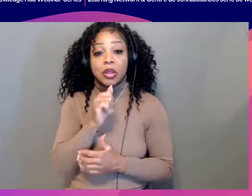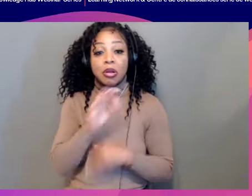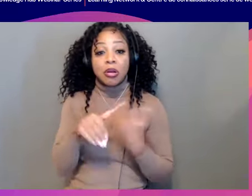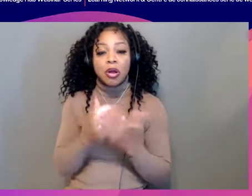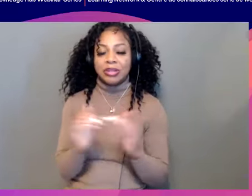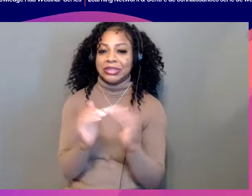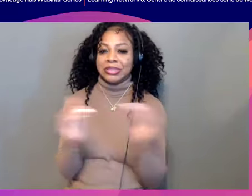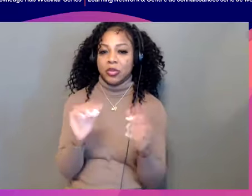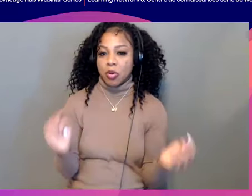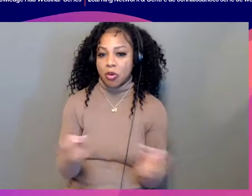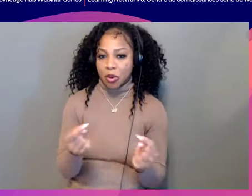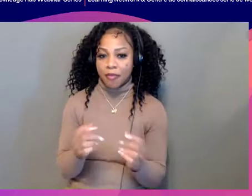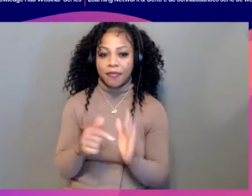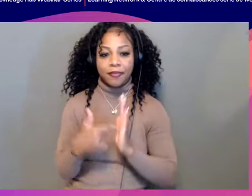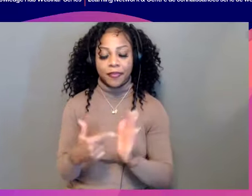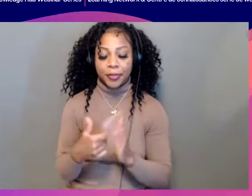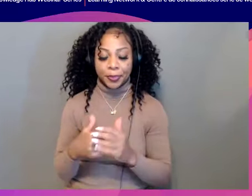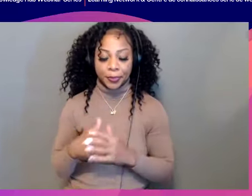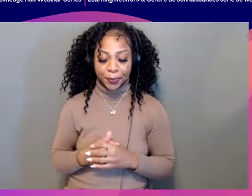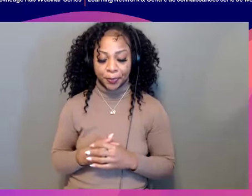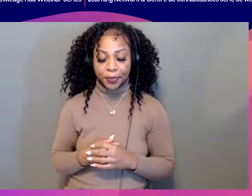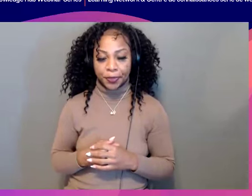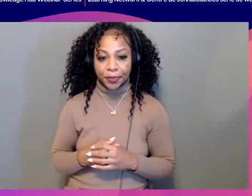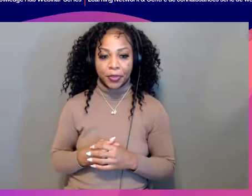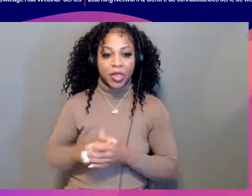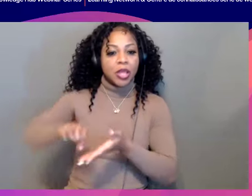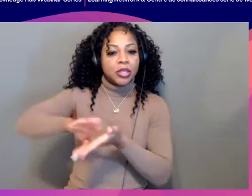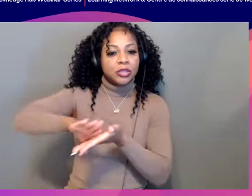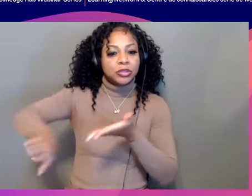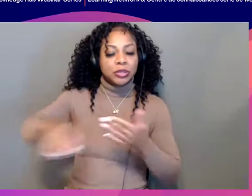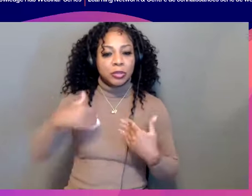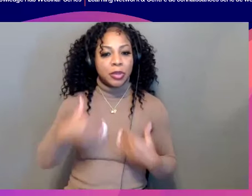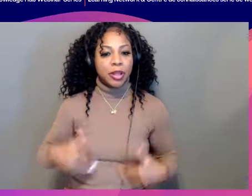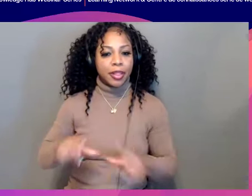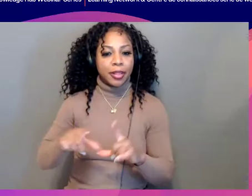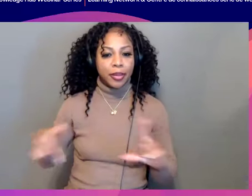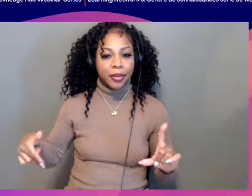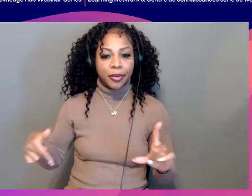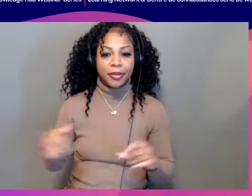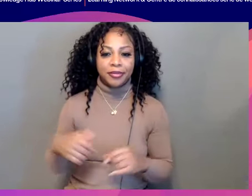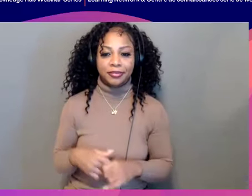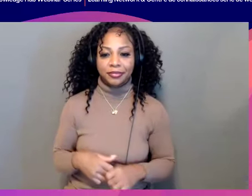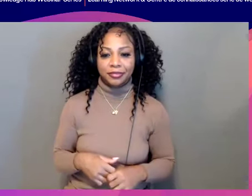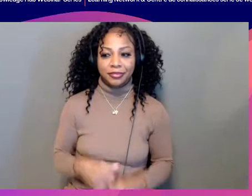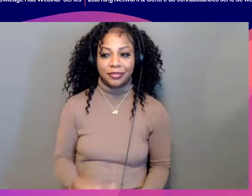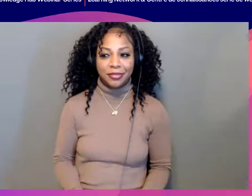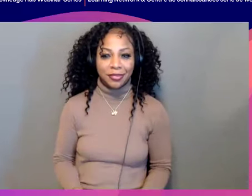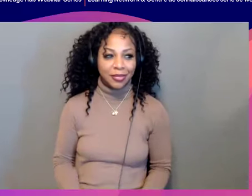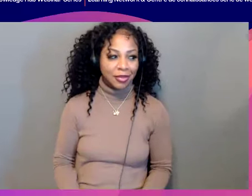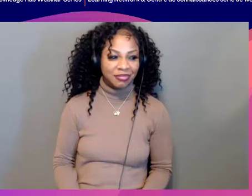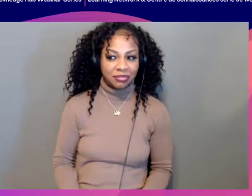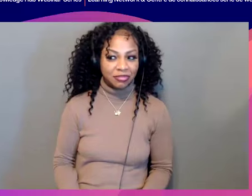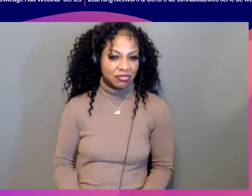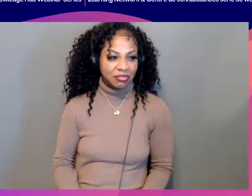some examples include exclusionary body language, like non-verbally signaling someone is not